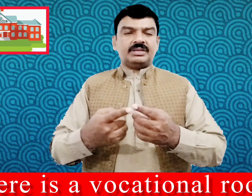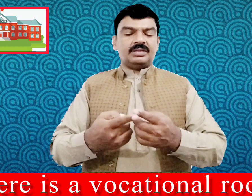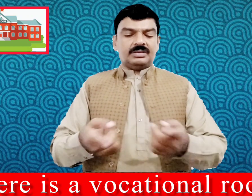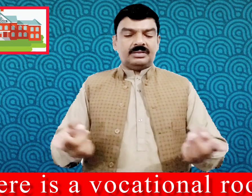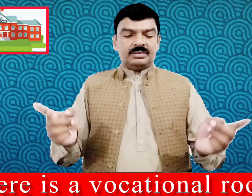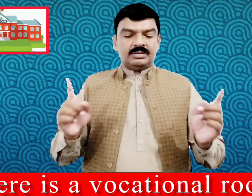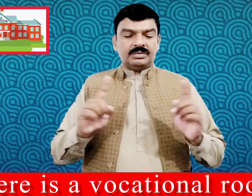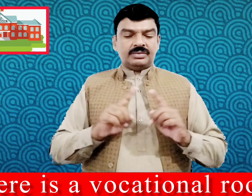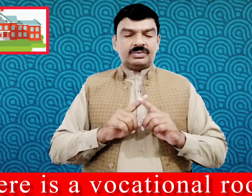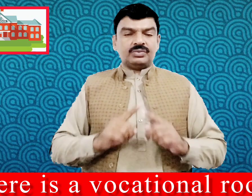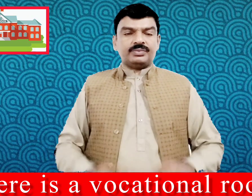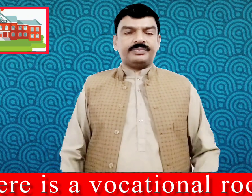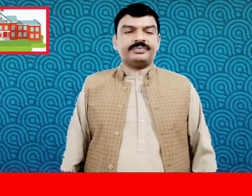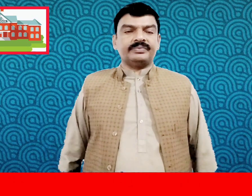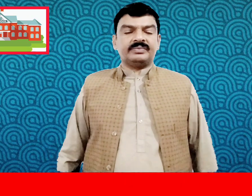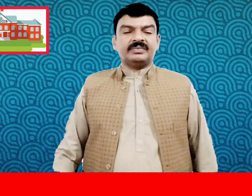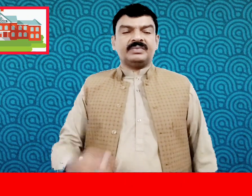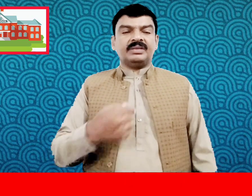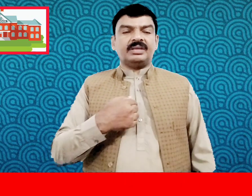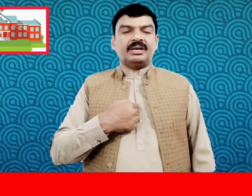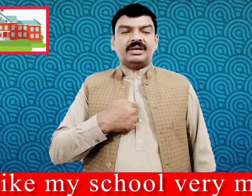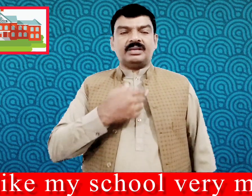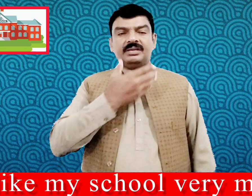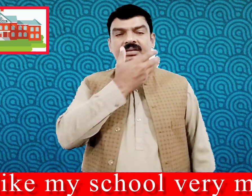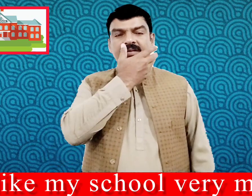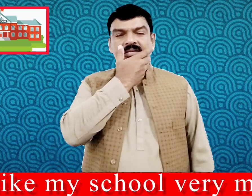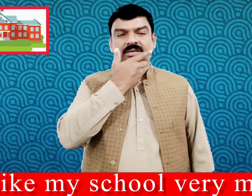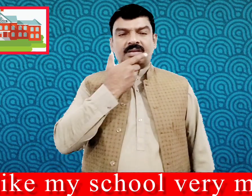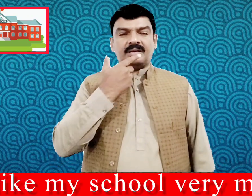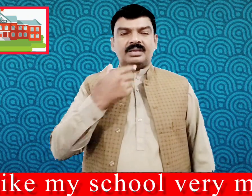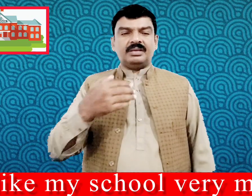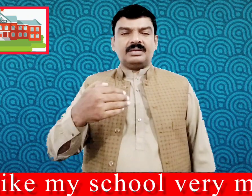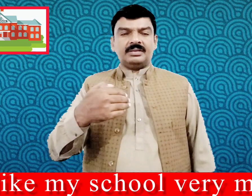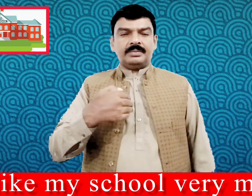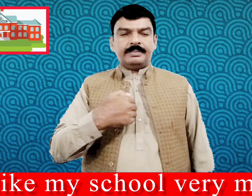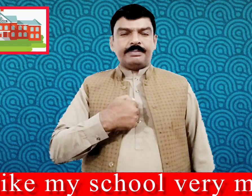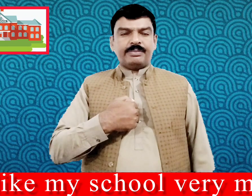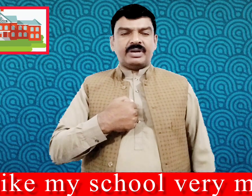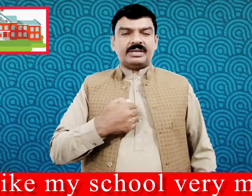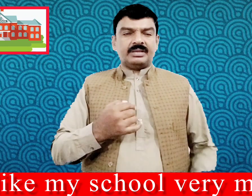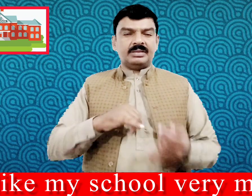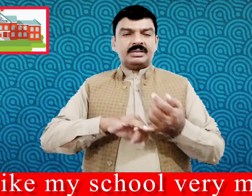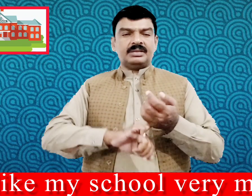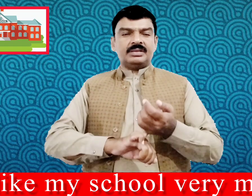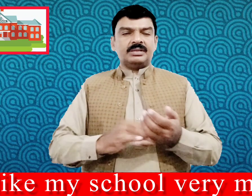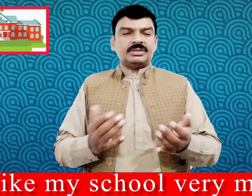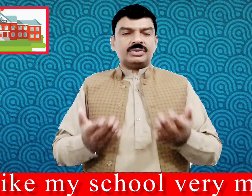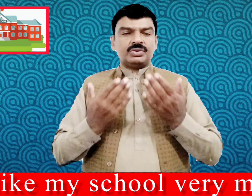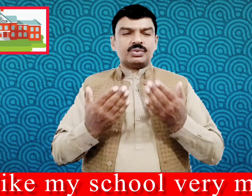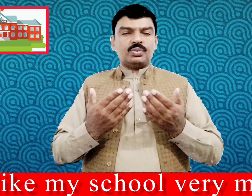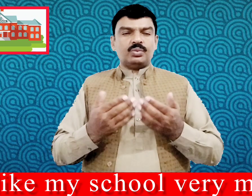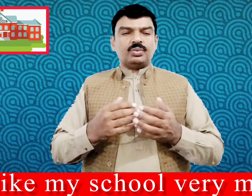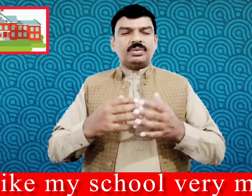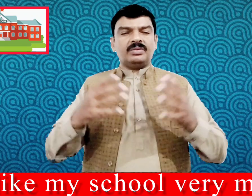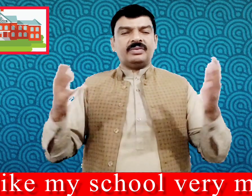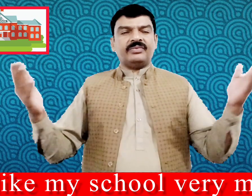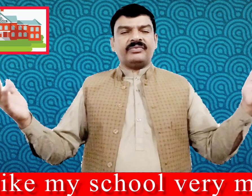vocational room. I like my school